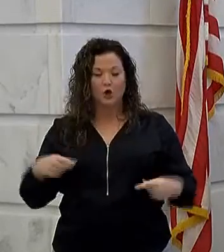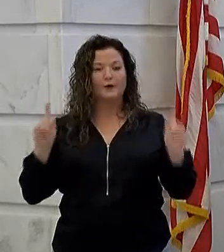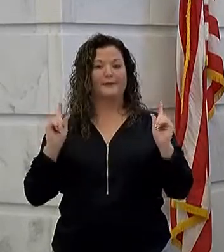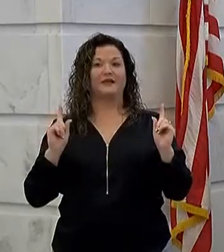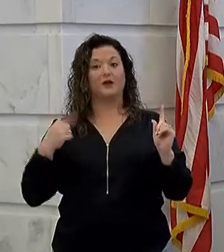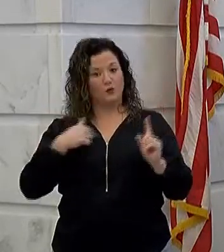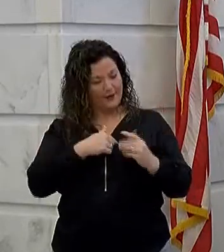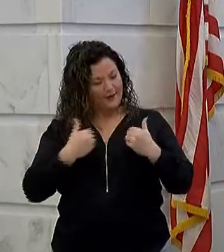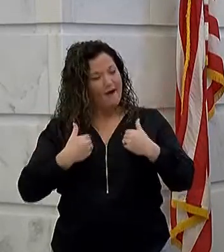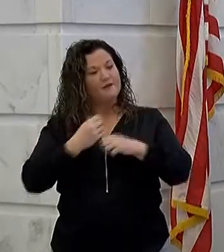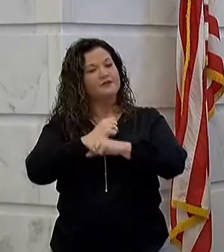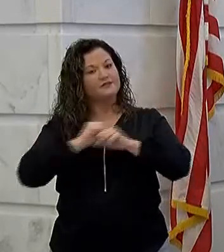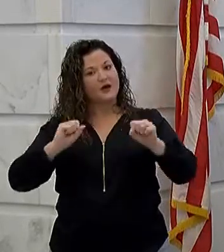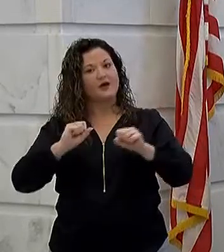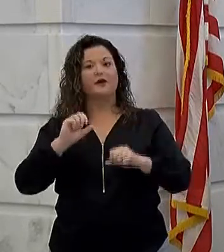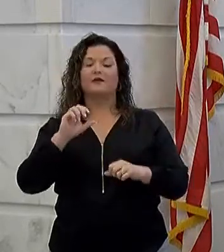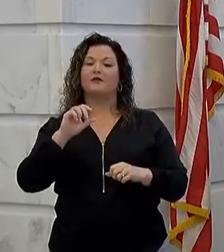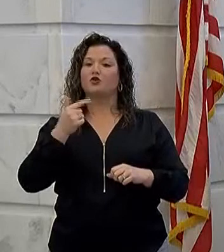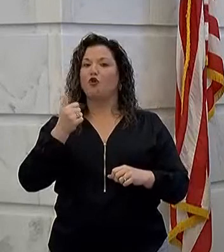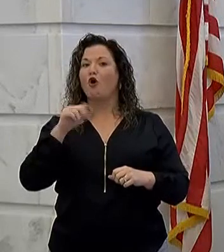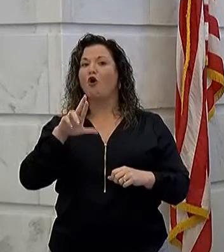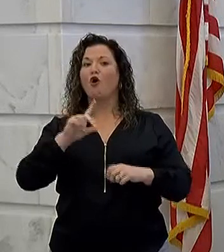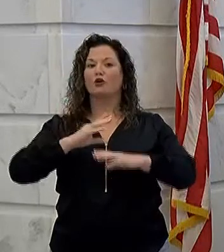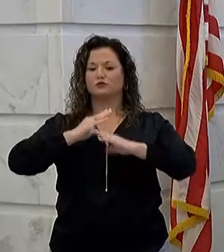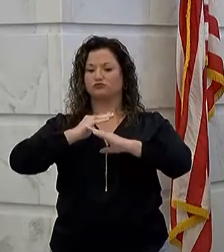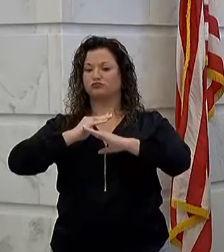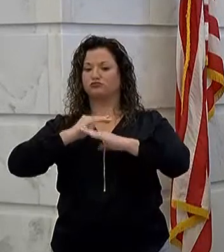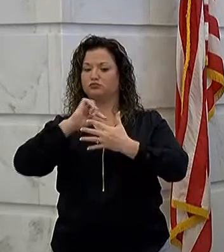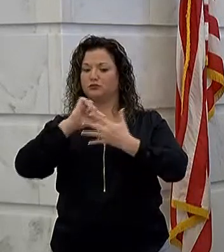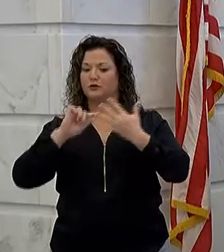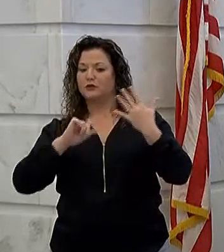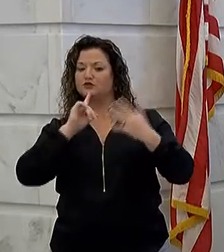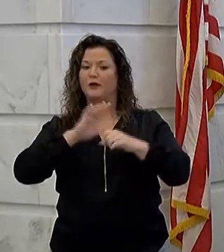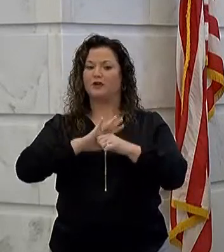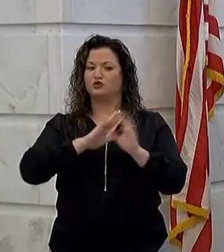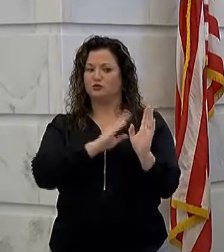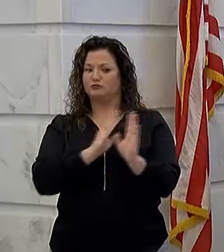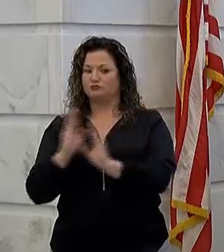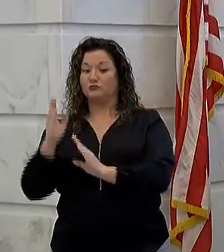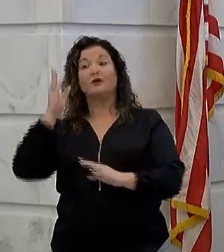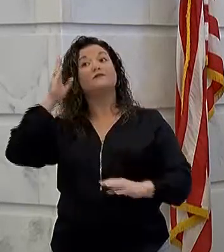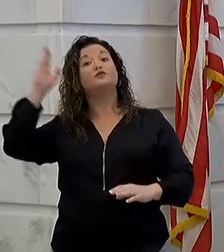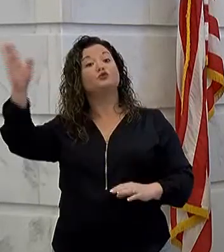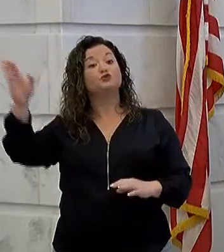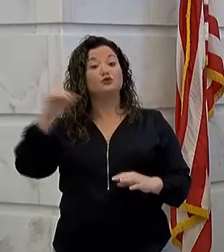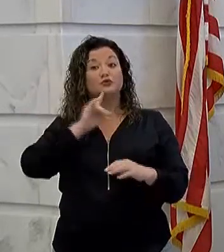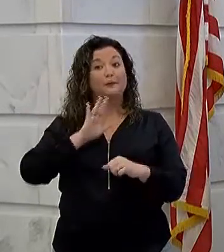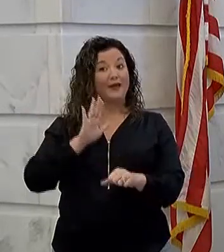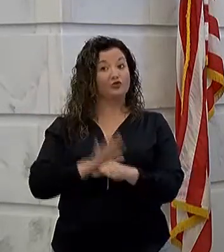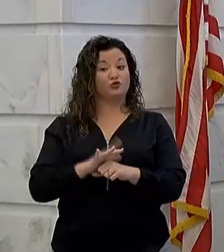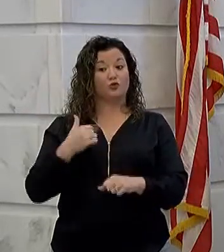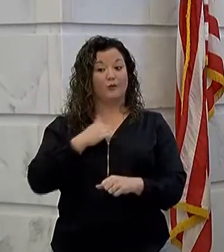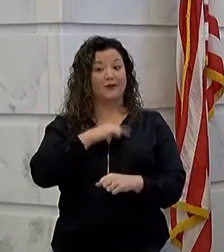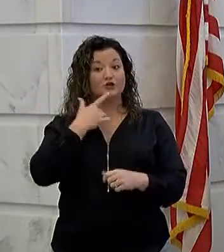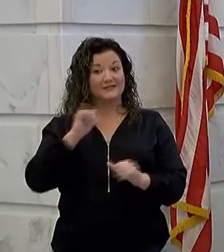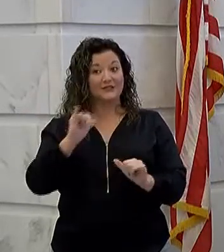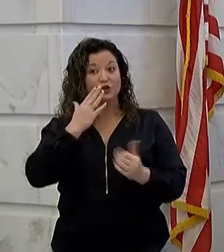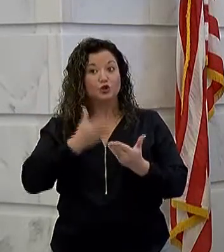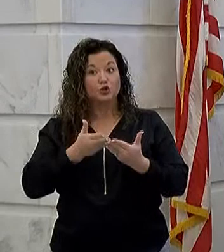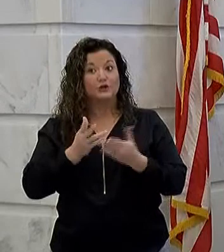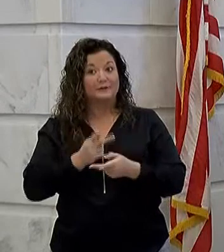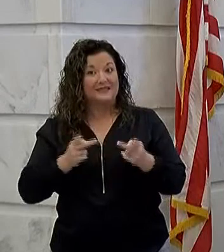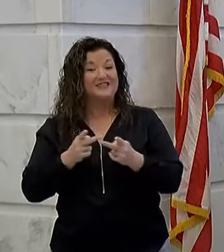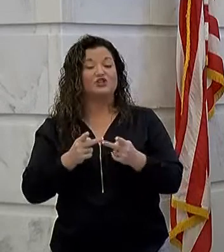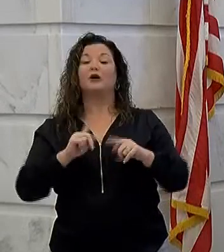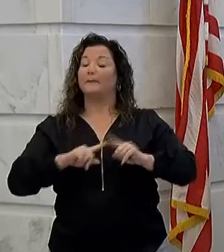some safeguards in there just to make sure that in the future that we're still in good shape. But I think we